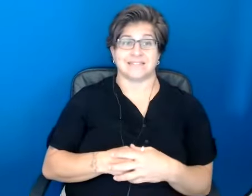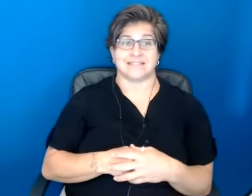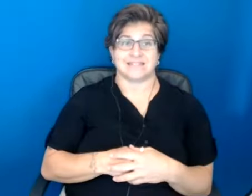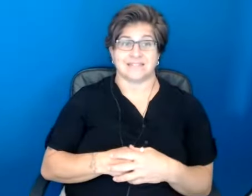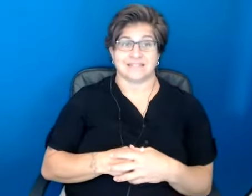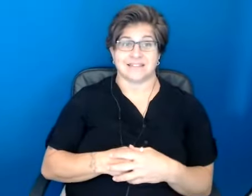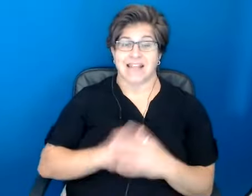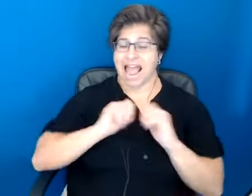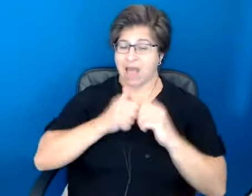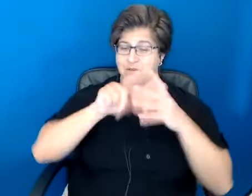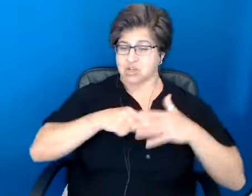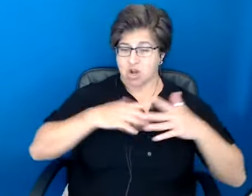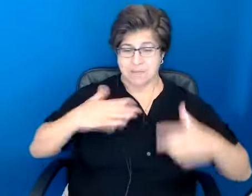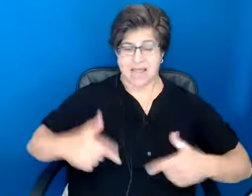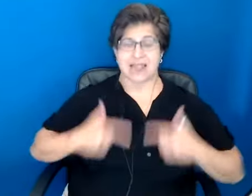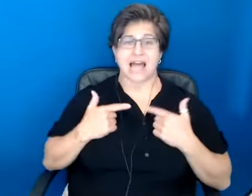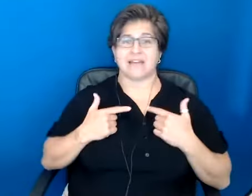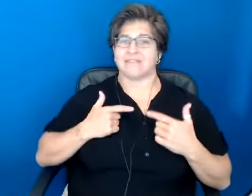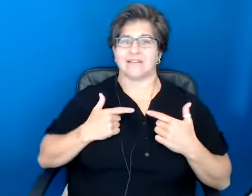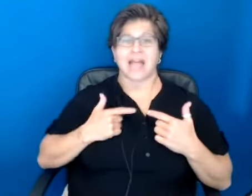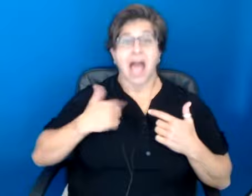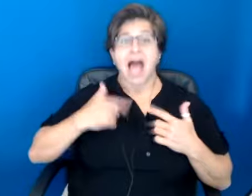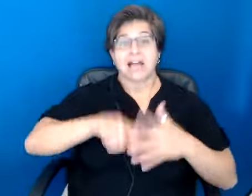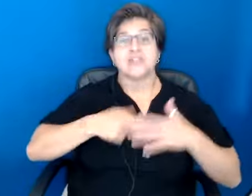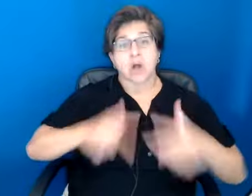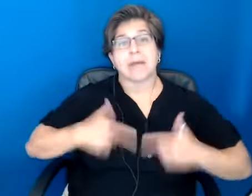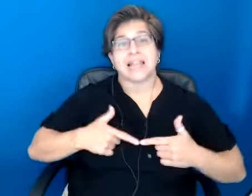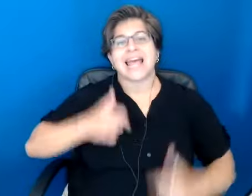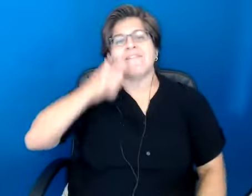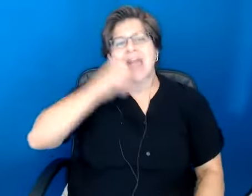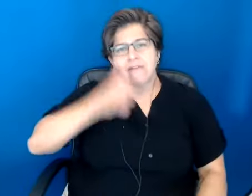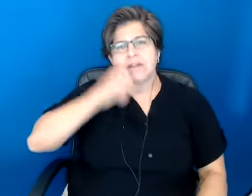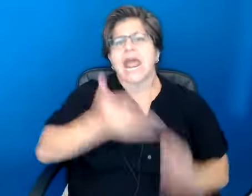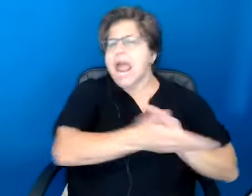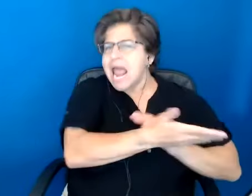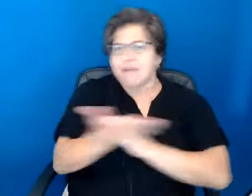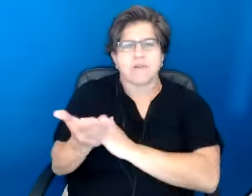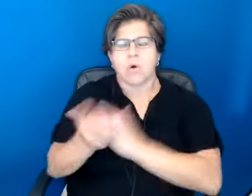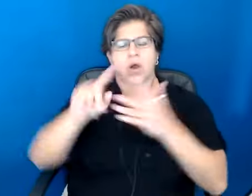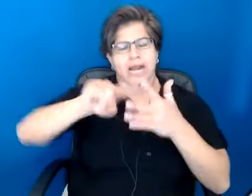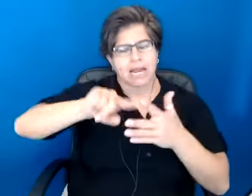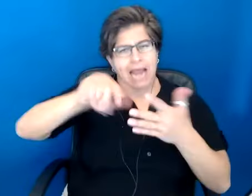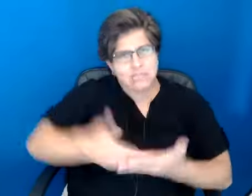excited now. New beginnings. Well, how do I start my life? I start my